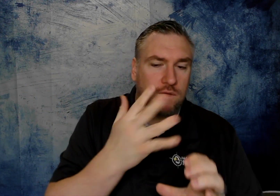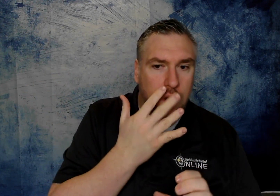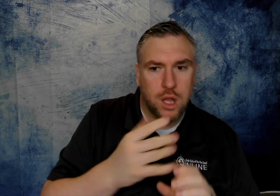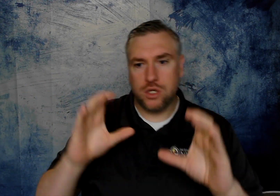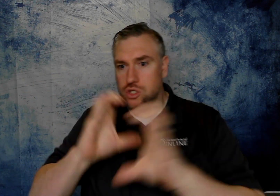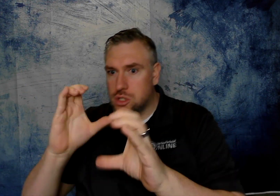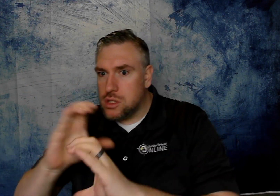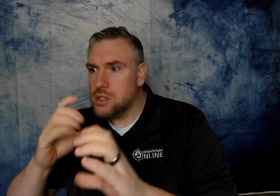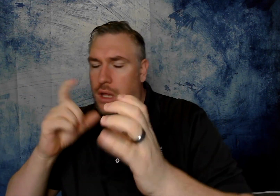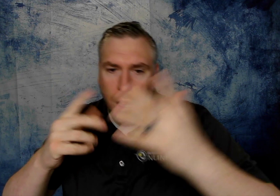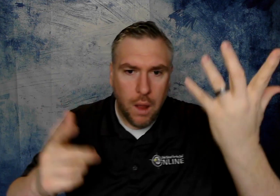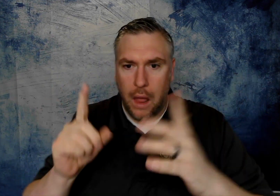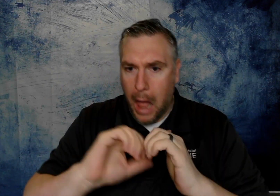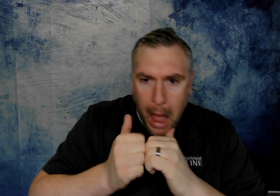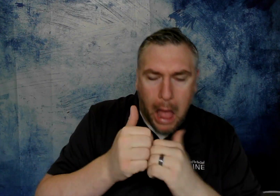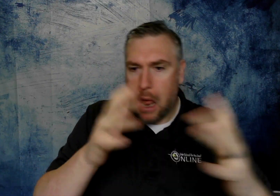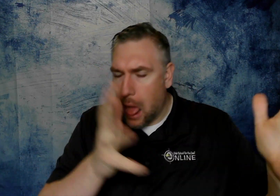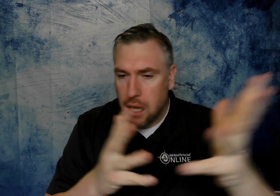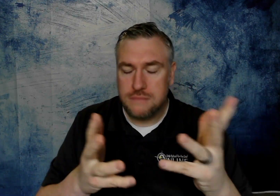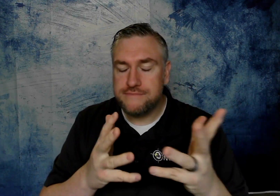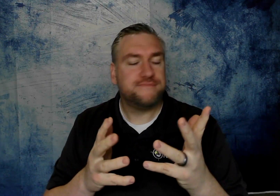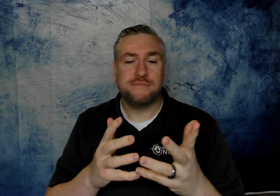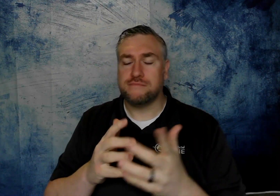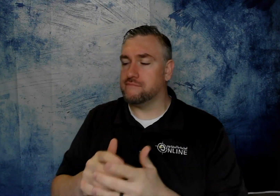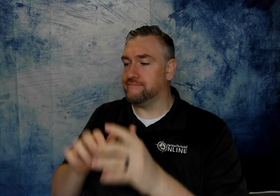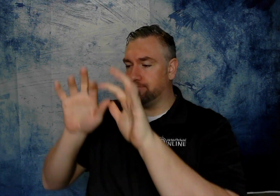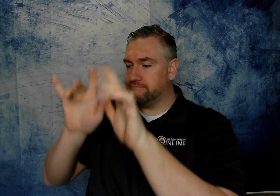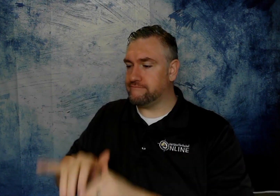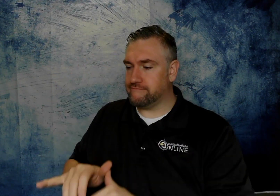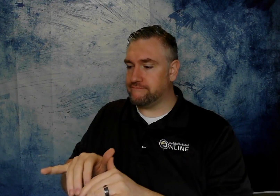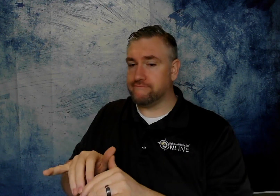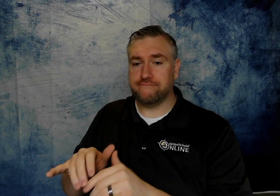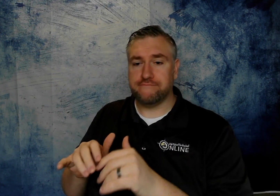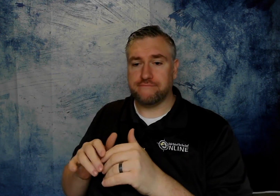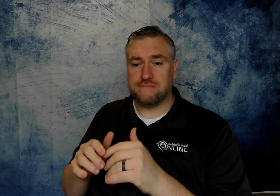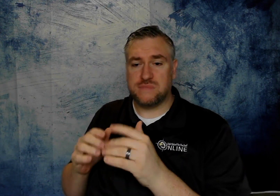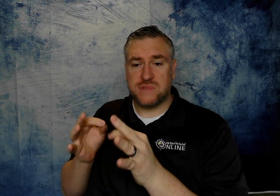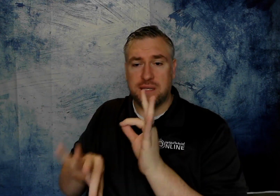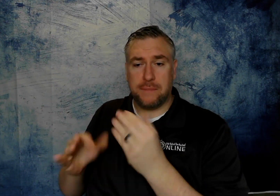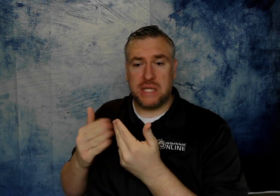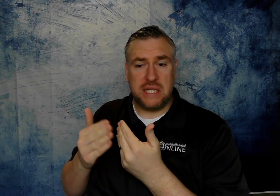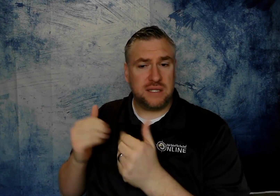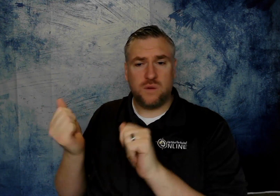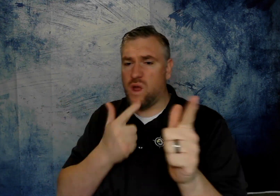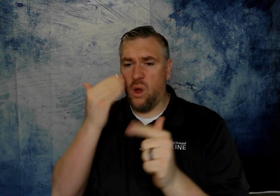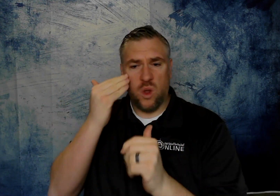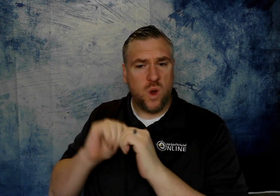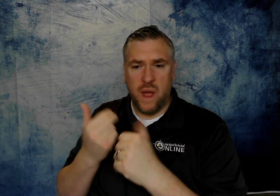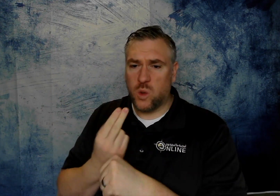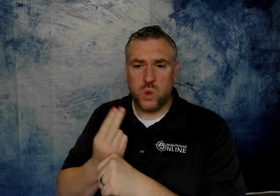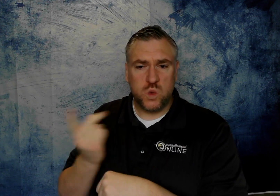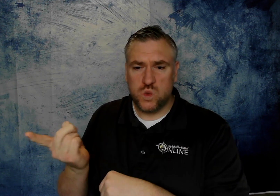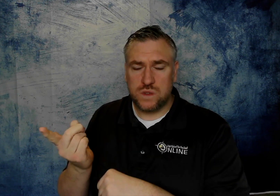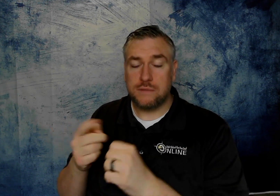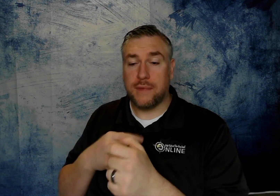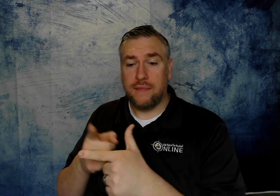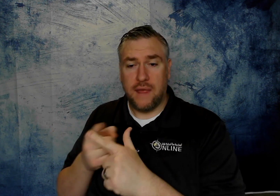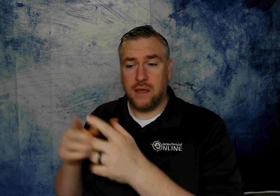of searching for the colors, searching for this, how do I do it? Just type it up. It's simple and easy. We all know how to use Microsoft